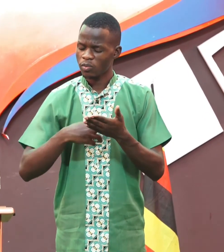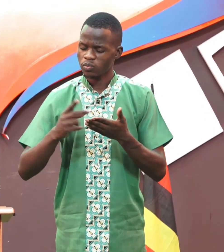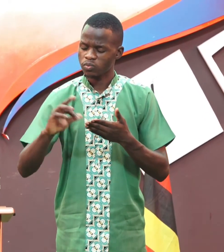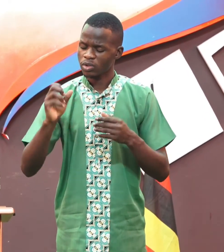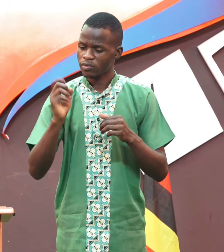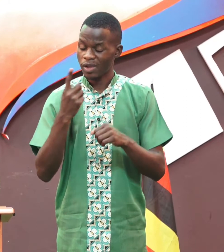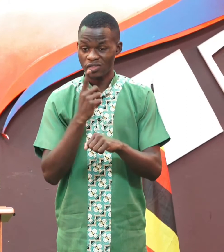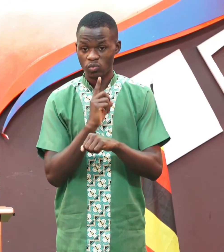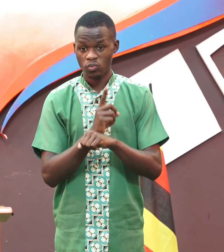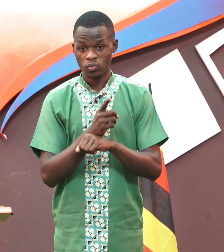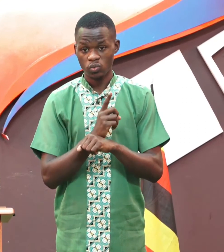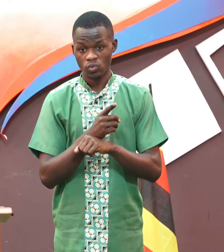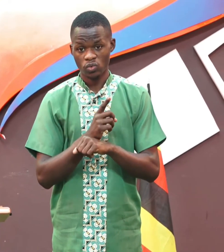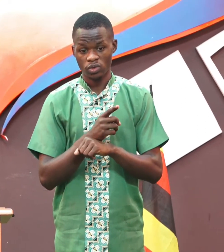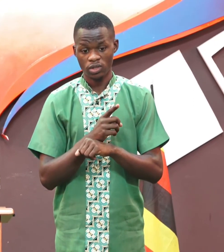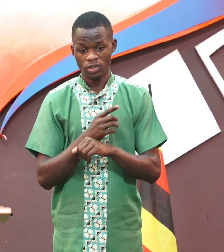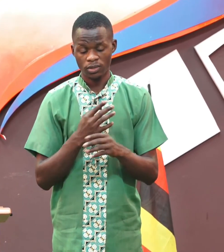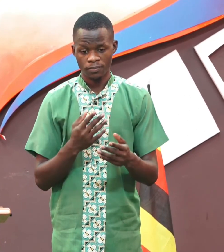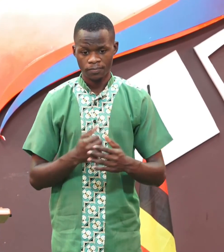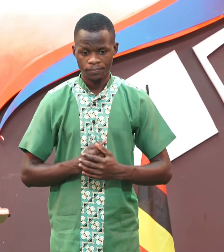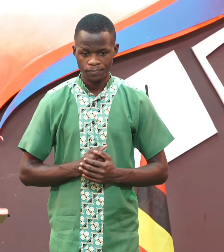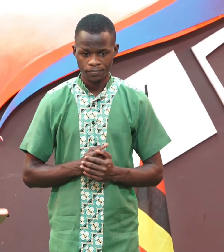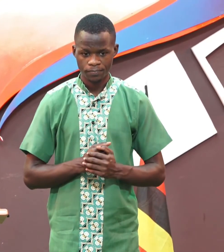kutulabula. Holy Spirit, that you first warn us.